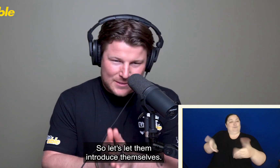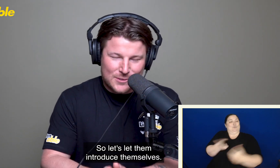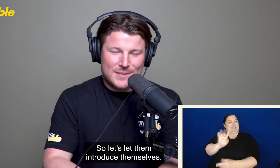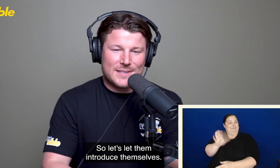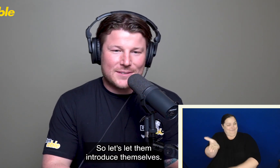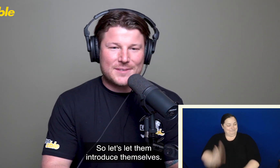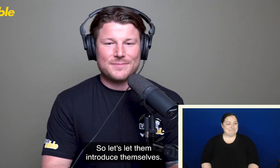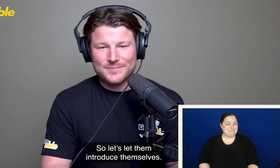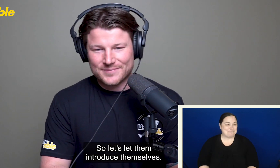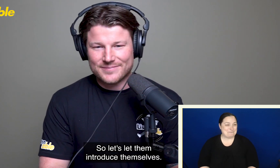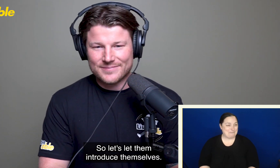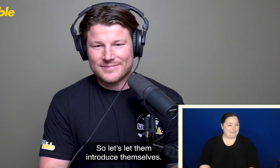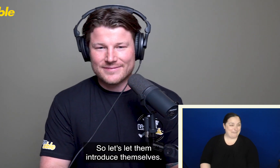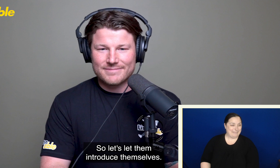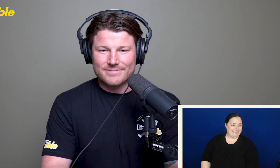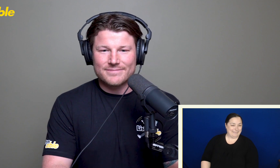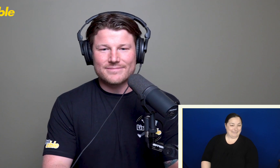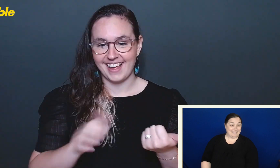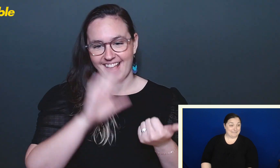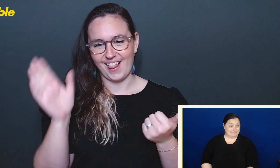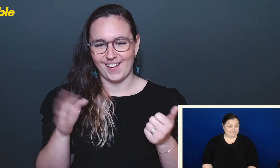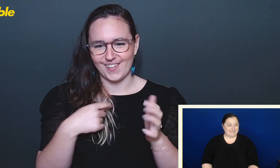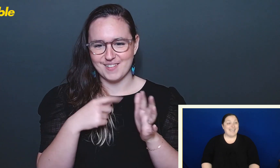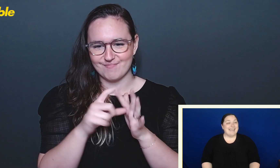them introduce themselves.